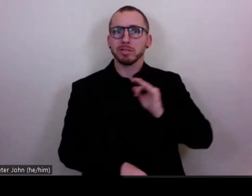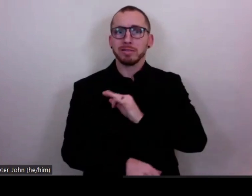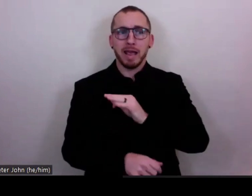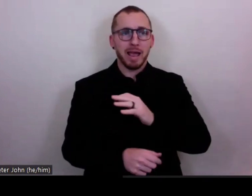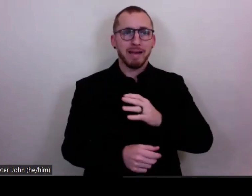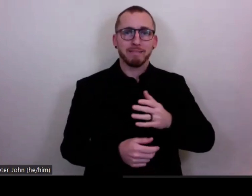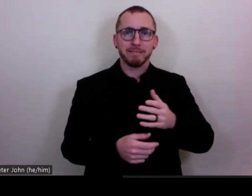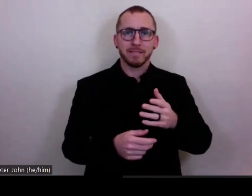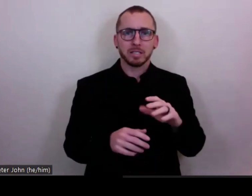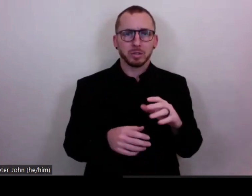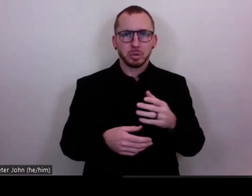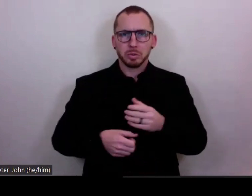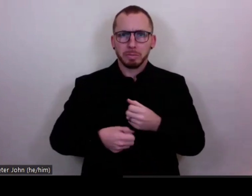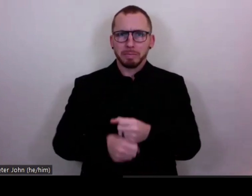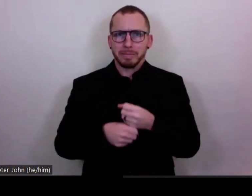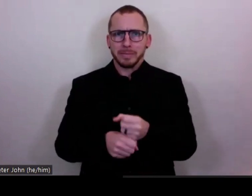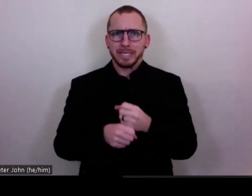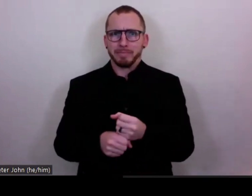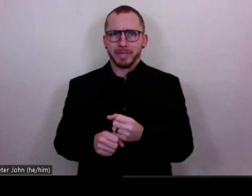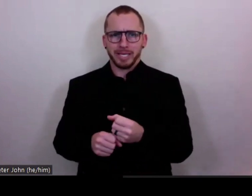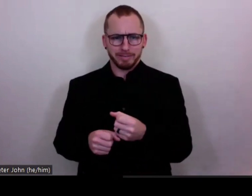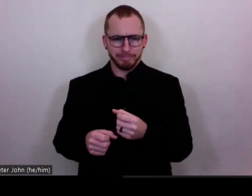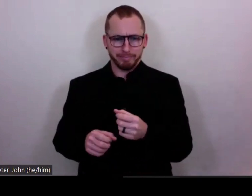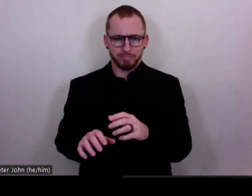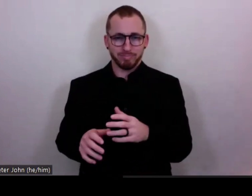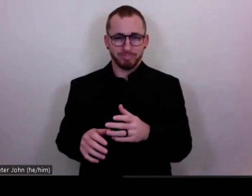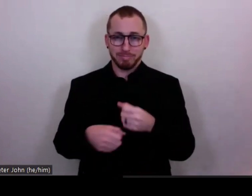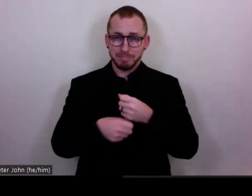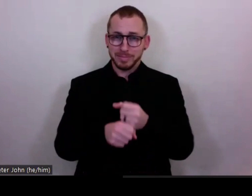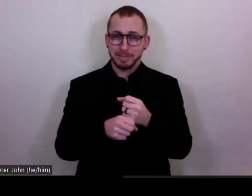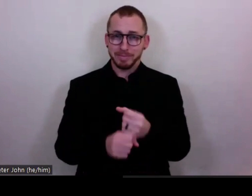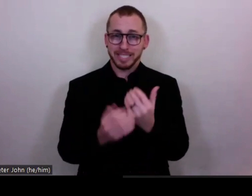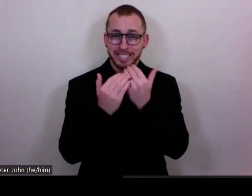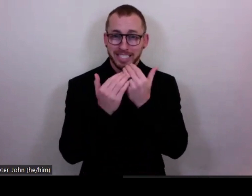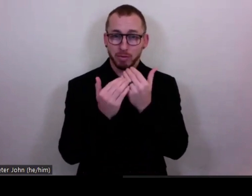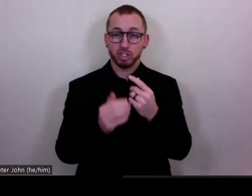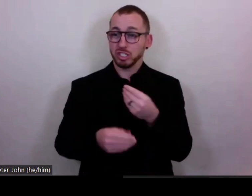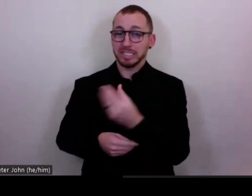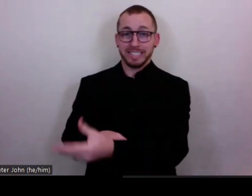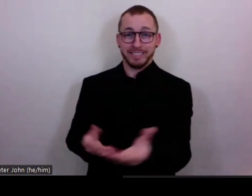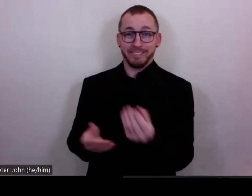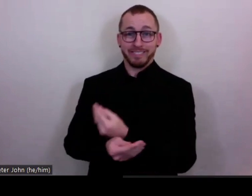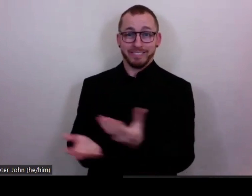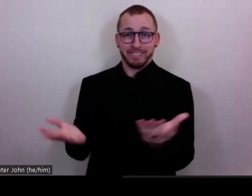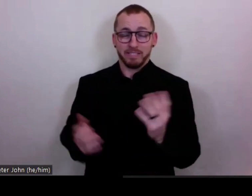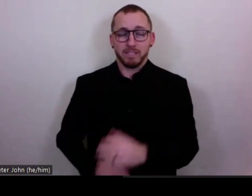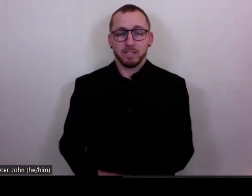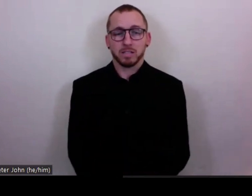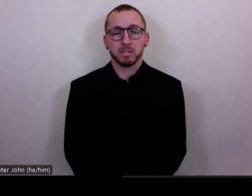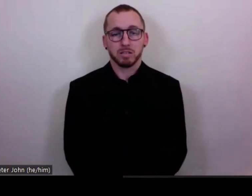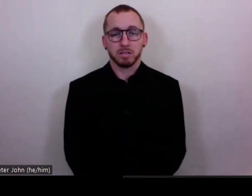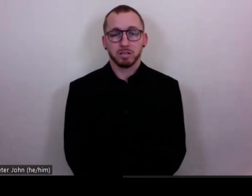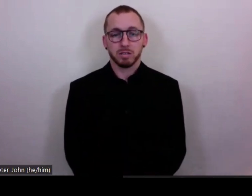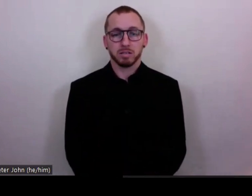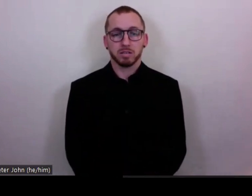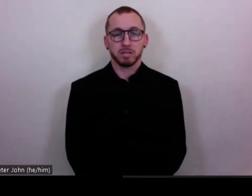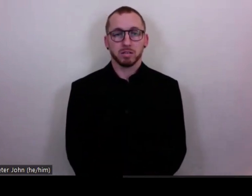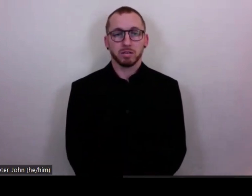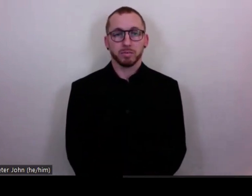if it were only that people did not have, if it were that folks